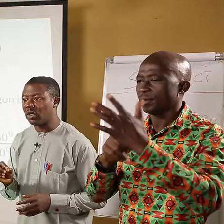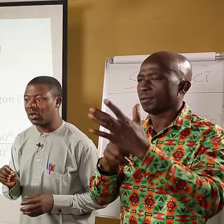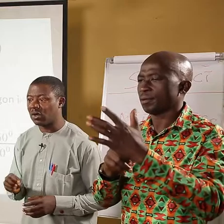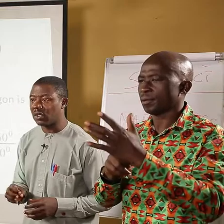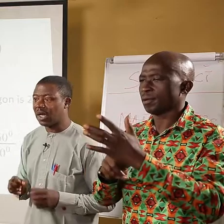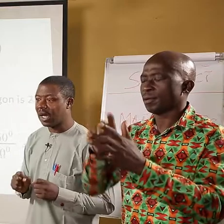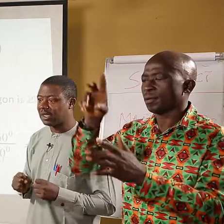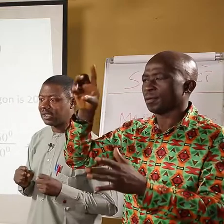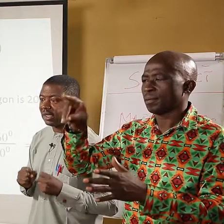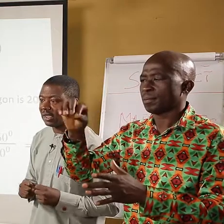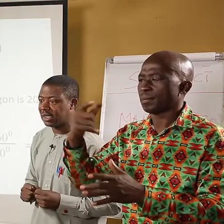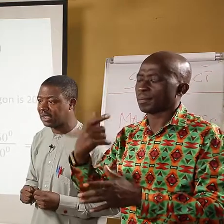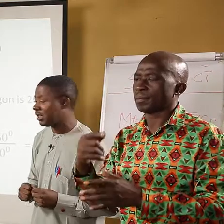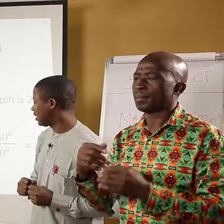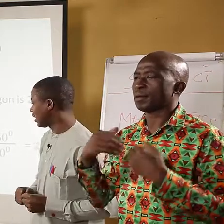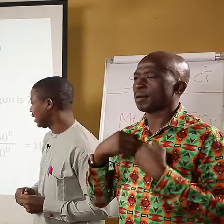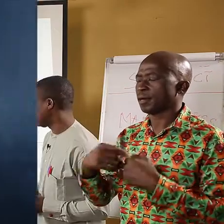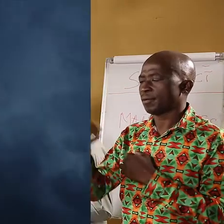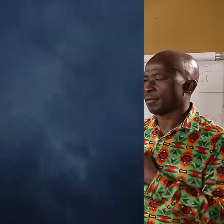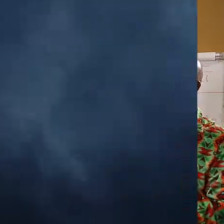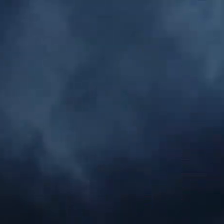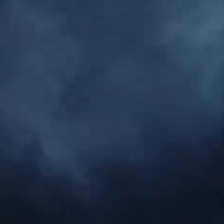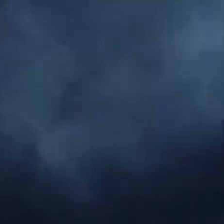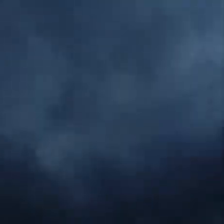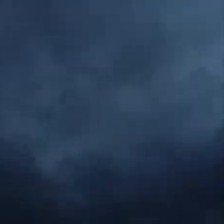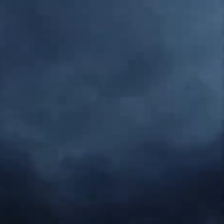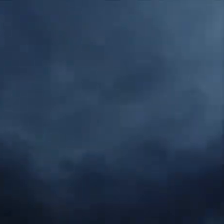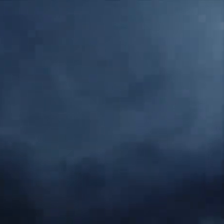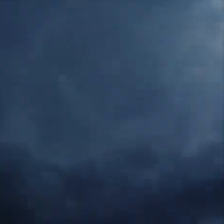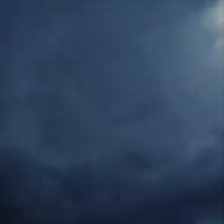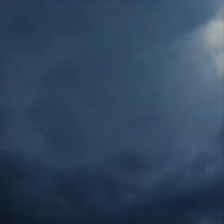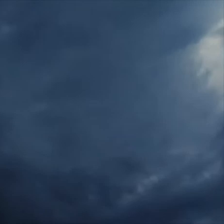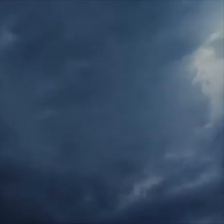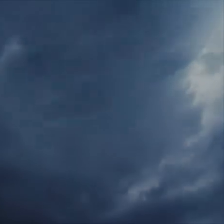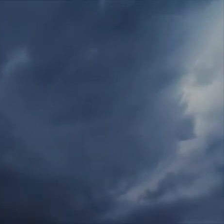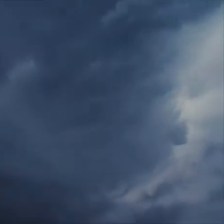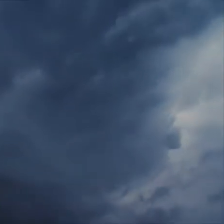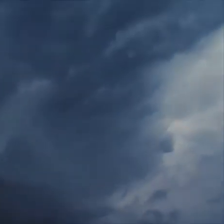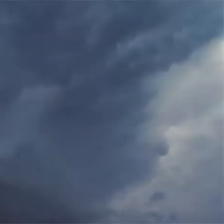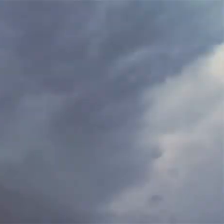the polygon has 18 sides.